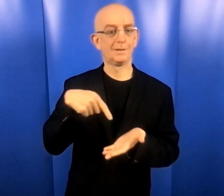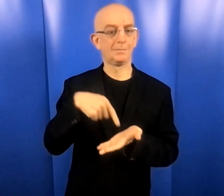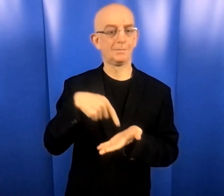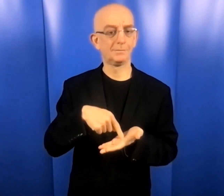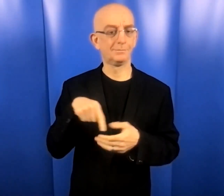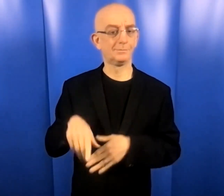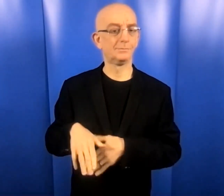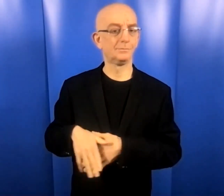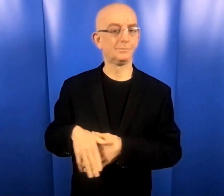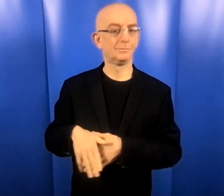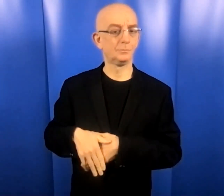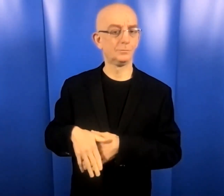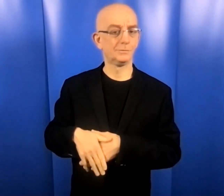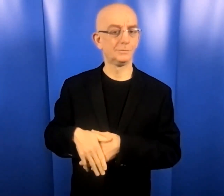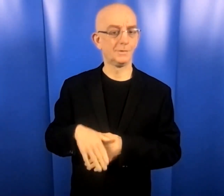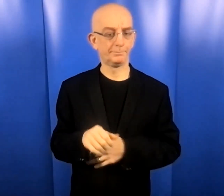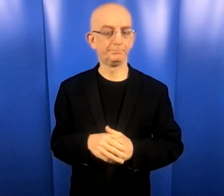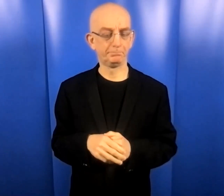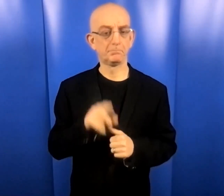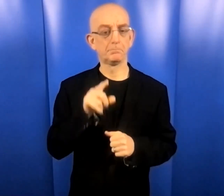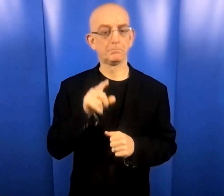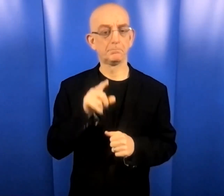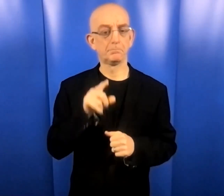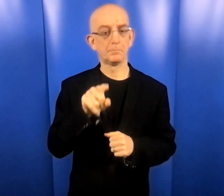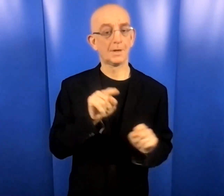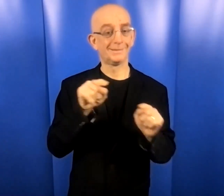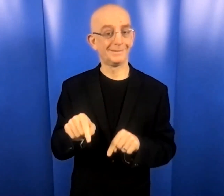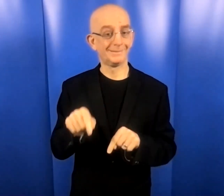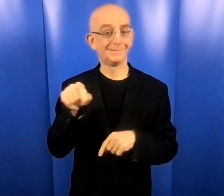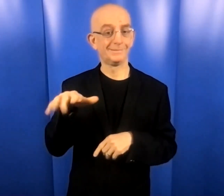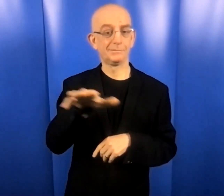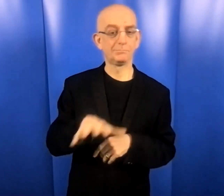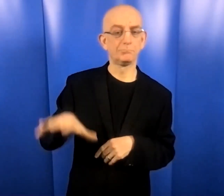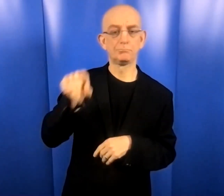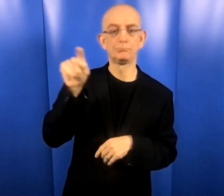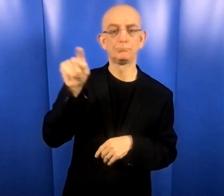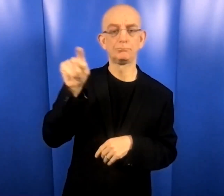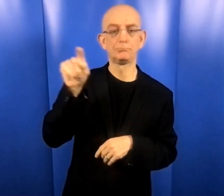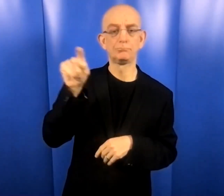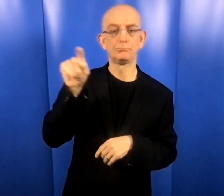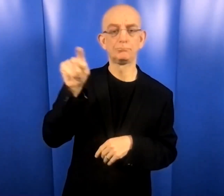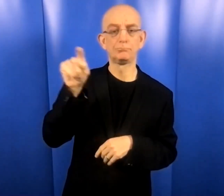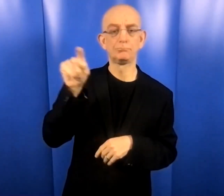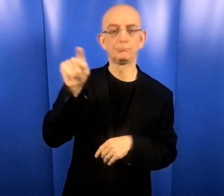most of persons with disabilities, particularly the hearing impaired and the visual impaired,